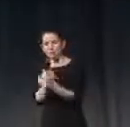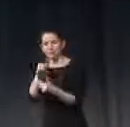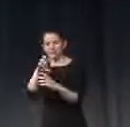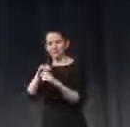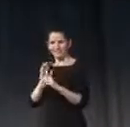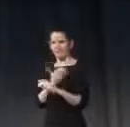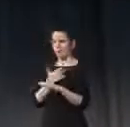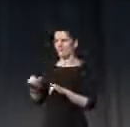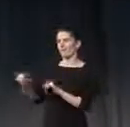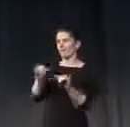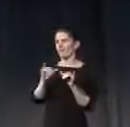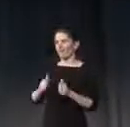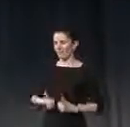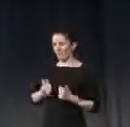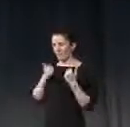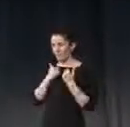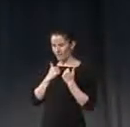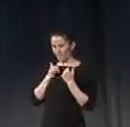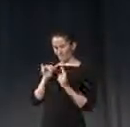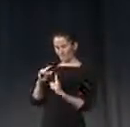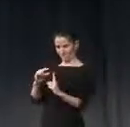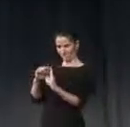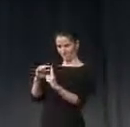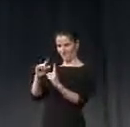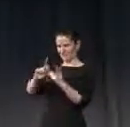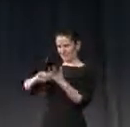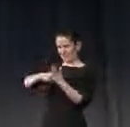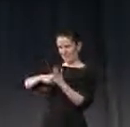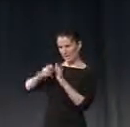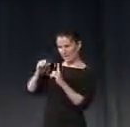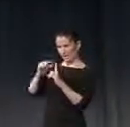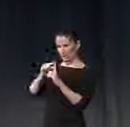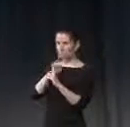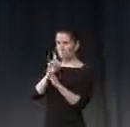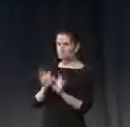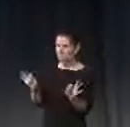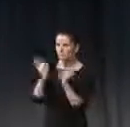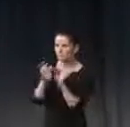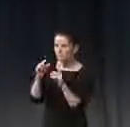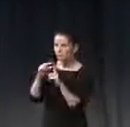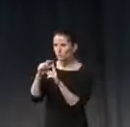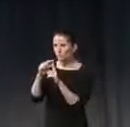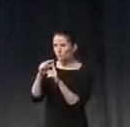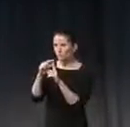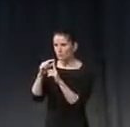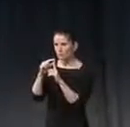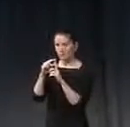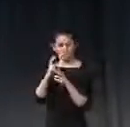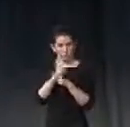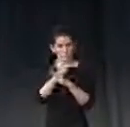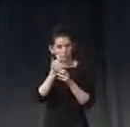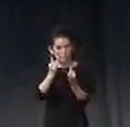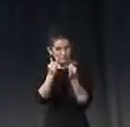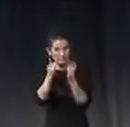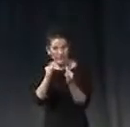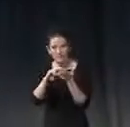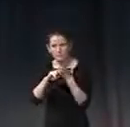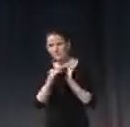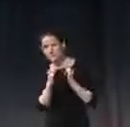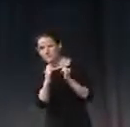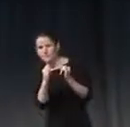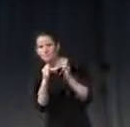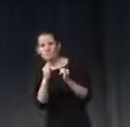are significant indicative words. This is still Raymond Williams. Certain uses bind together certain ways of seeing culture and